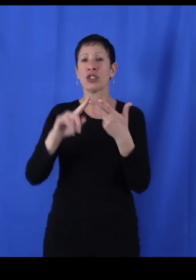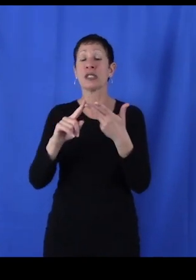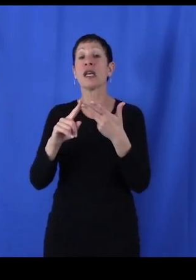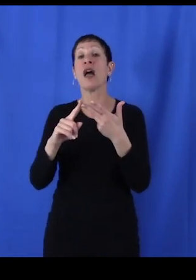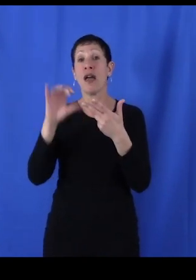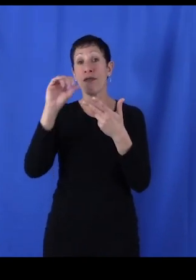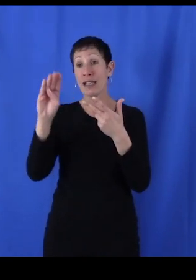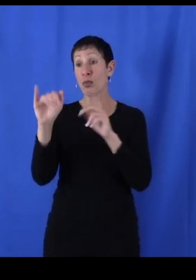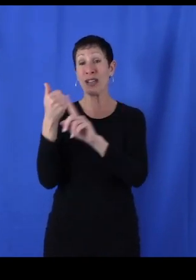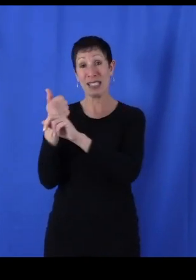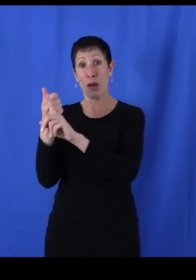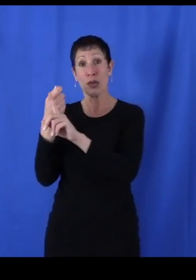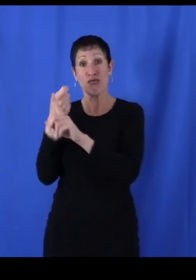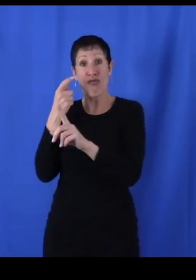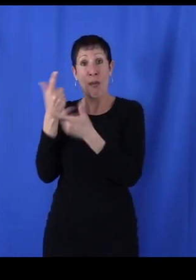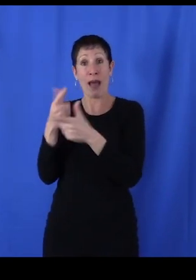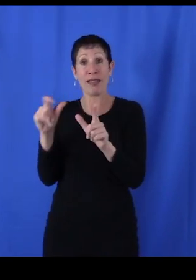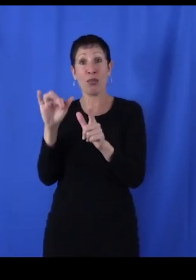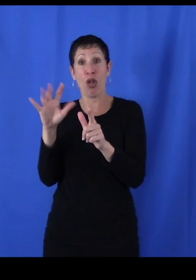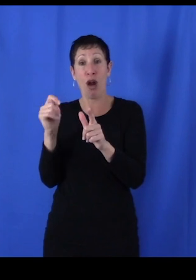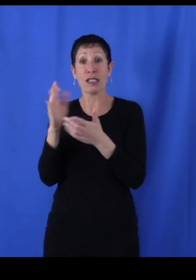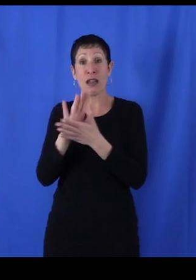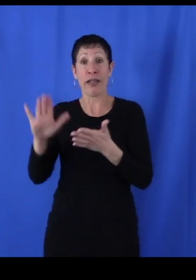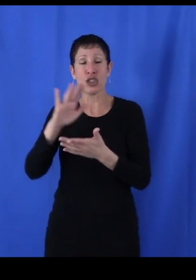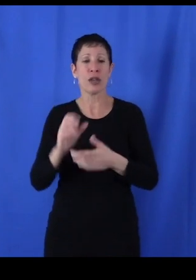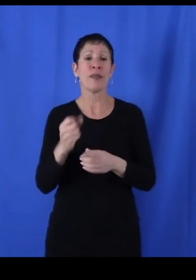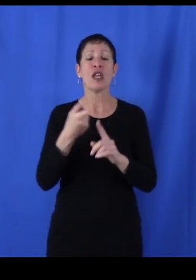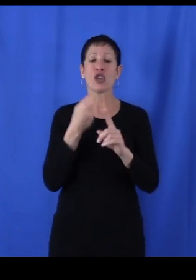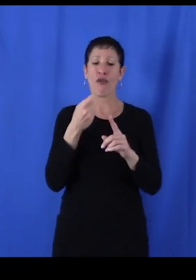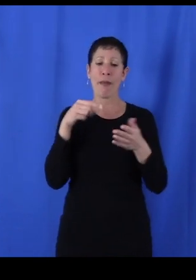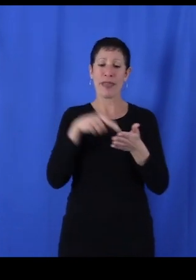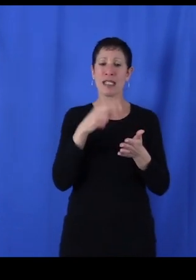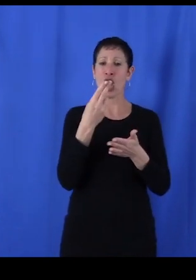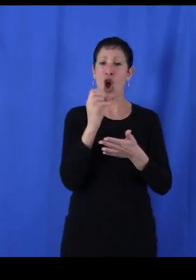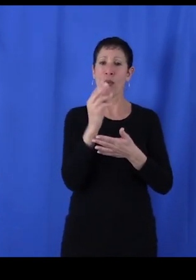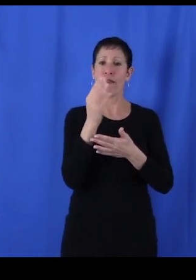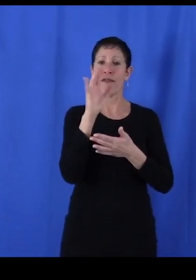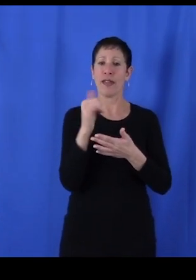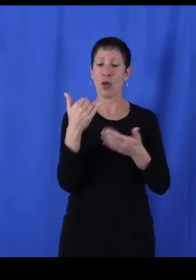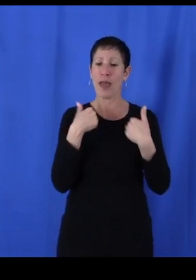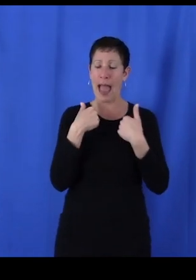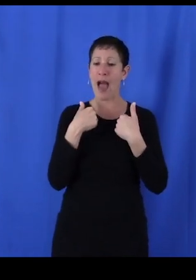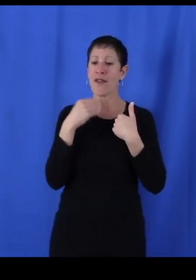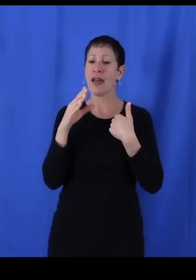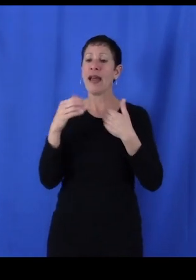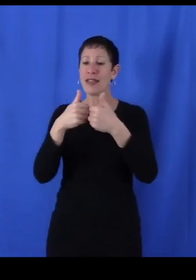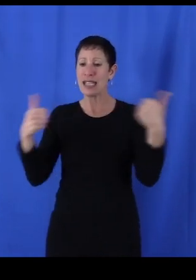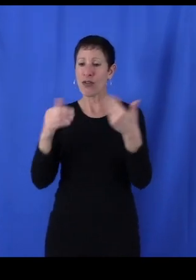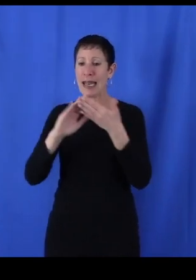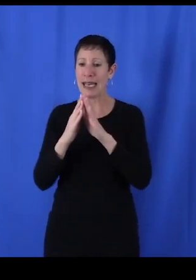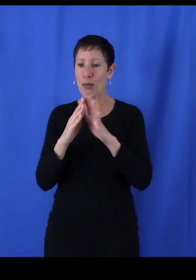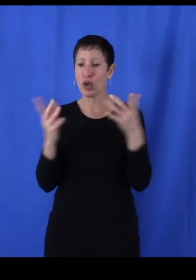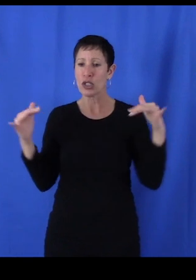course, came from liberal arts colleges. So through homophily, we have the swarming of the segregated